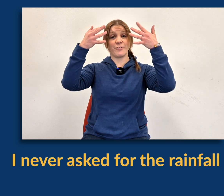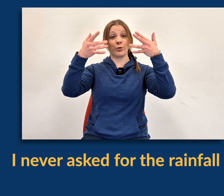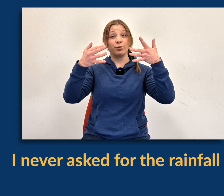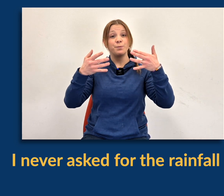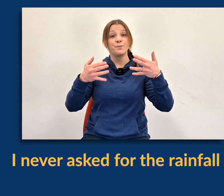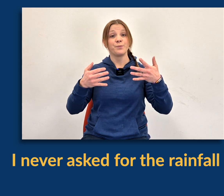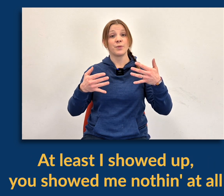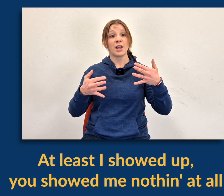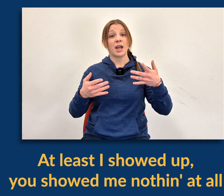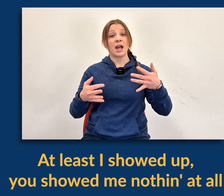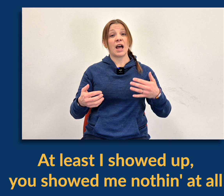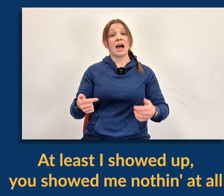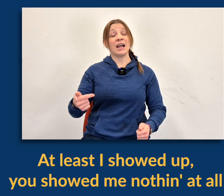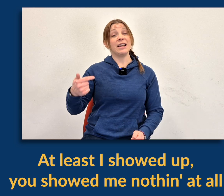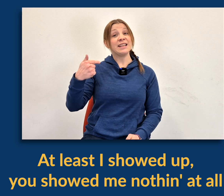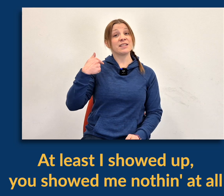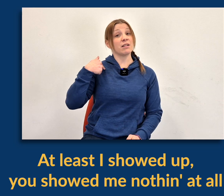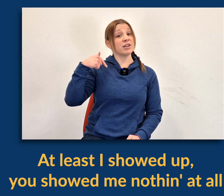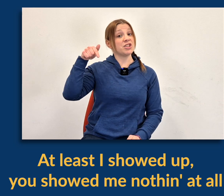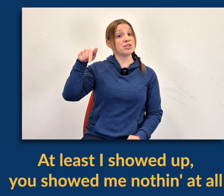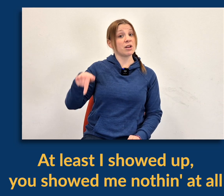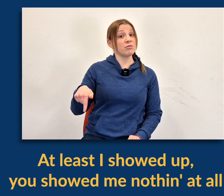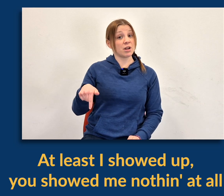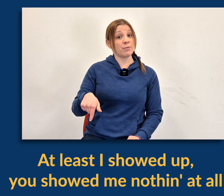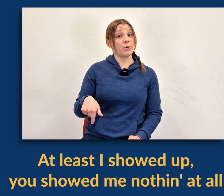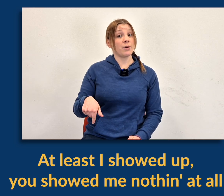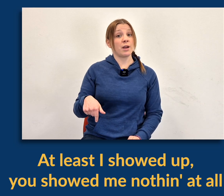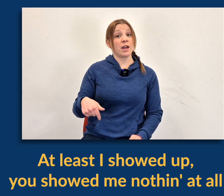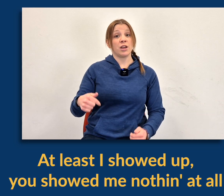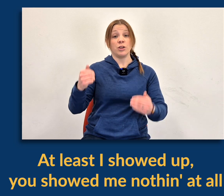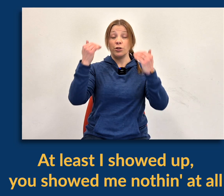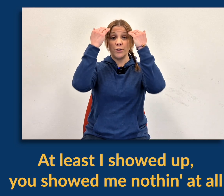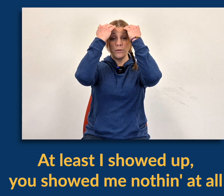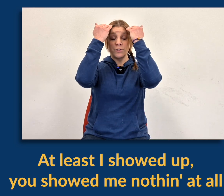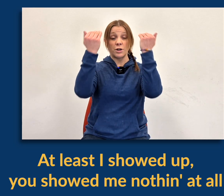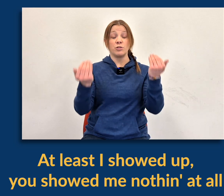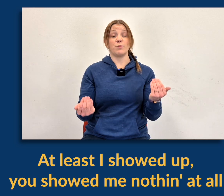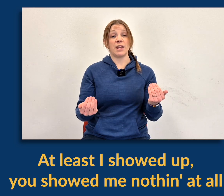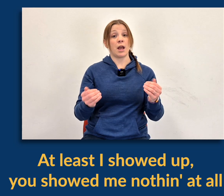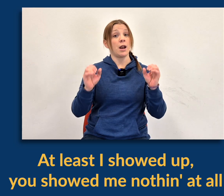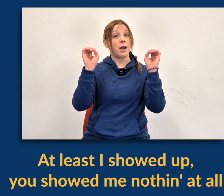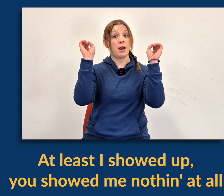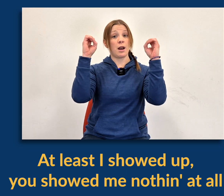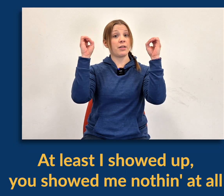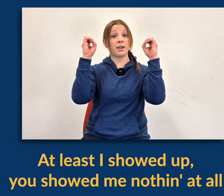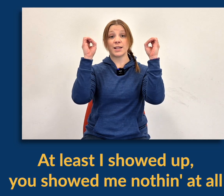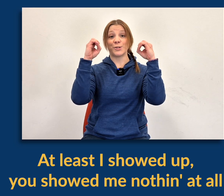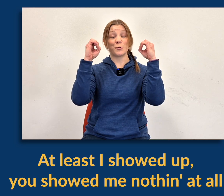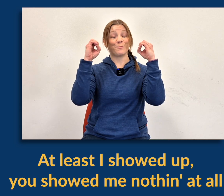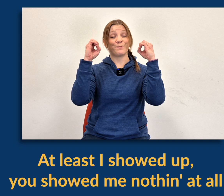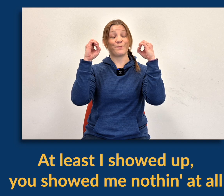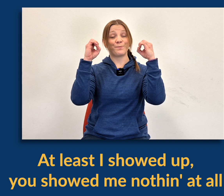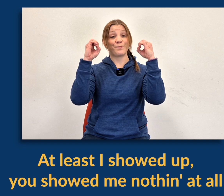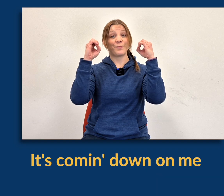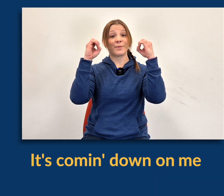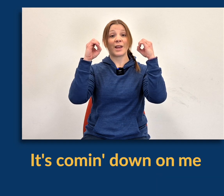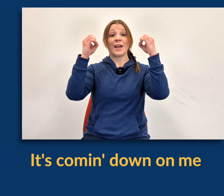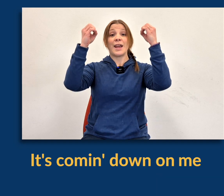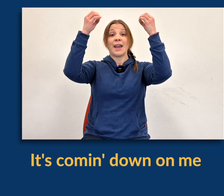rainfall. At least I showed up. You showed me nothing at all.